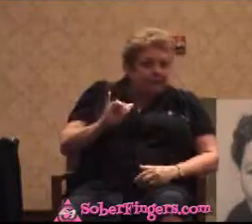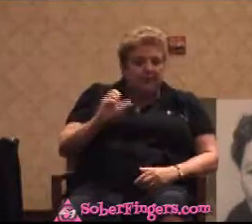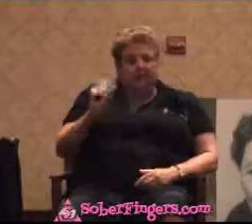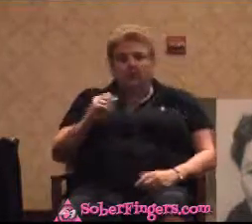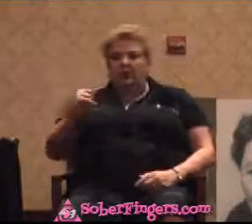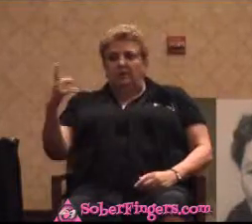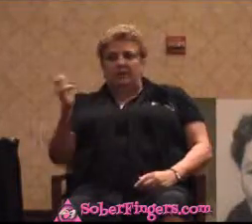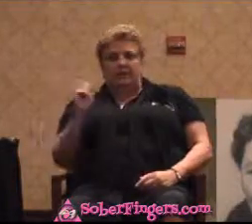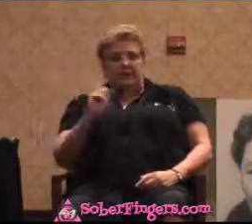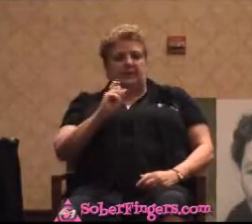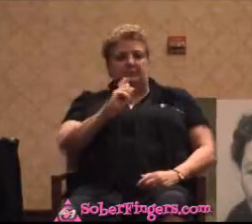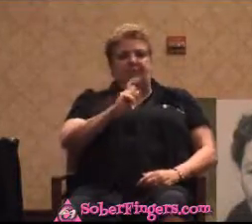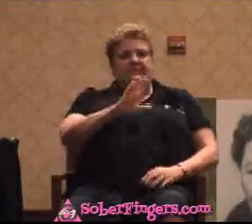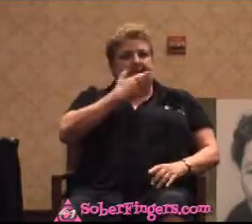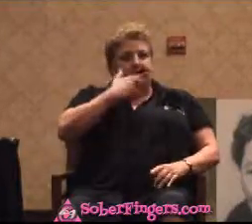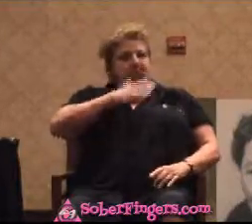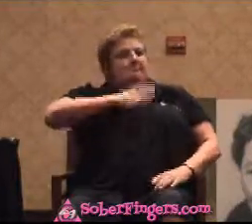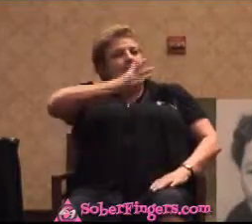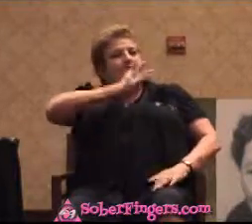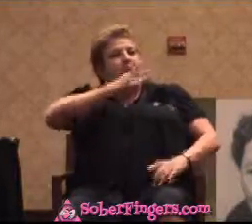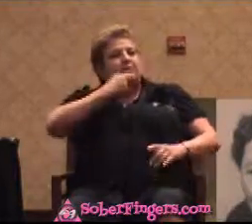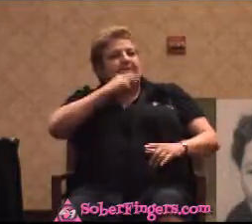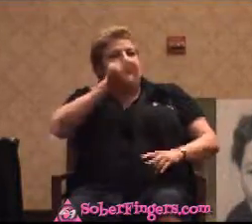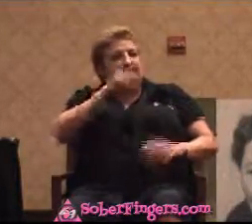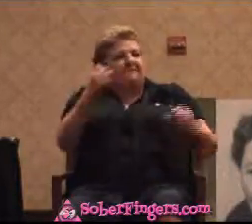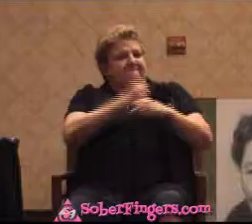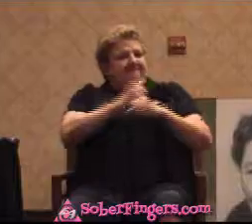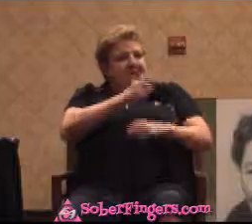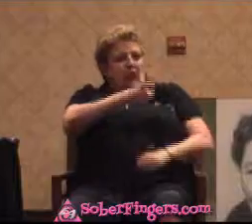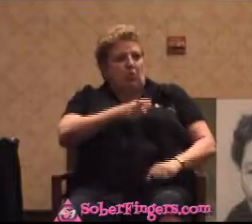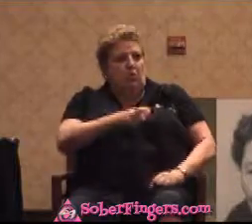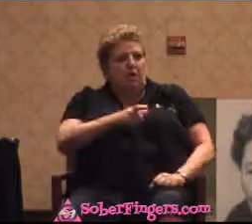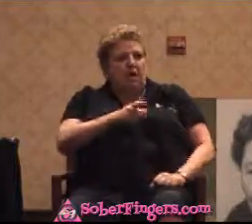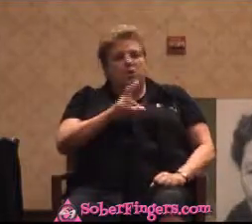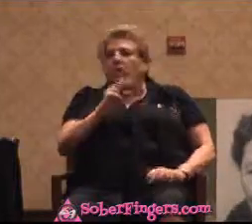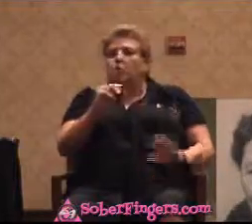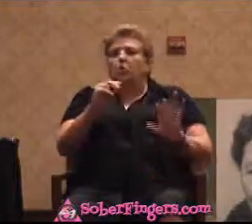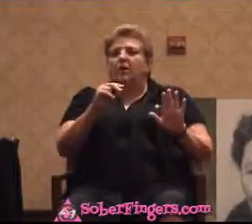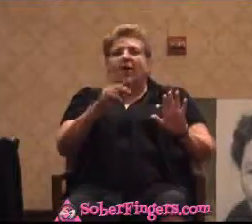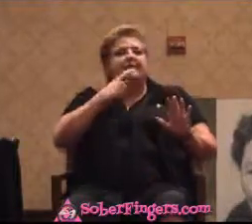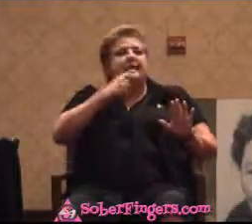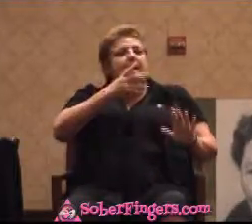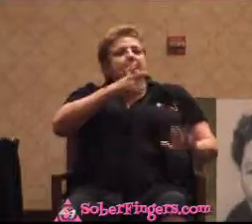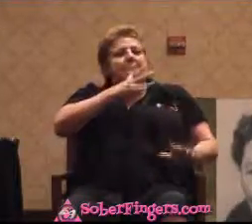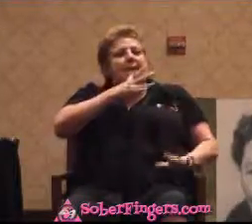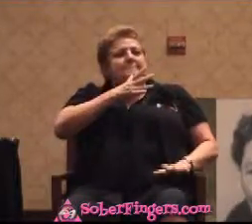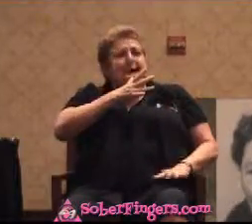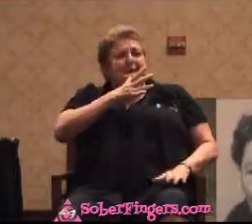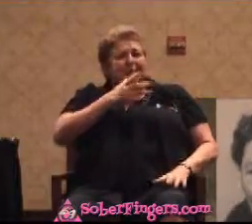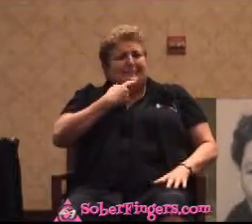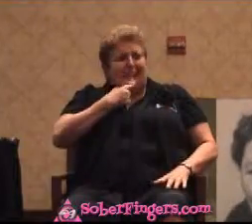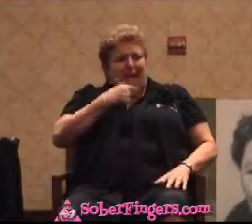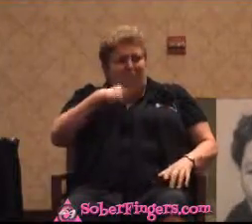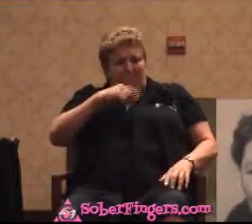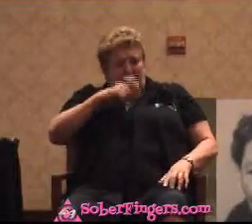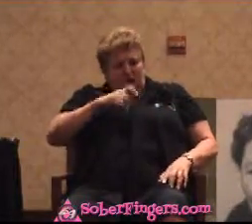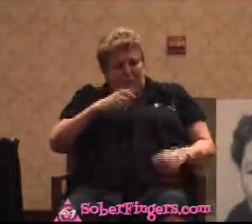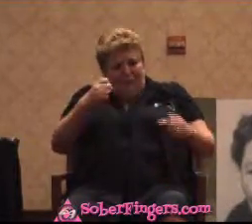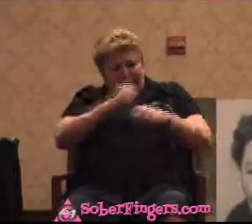up to Squeaky and I said, "My mother said I'm supposed to fight you." No, that's a lie. I said, "My mother said I'm supposed to fight you." And she said, "Well, come on